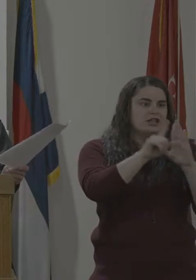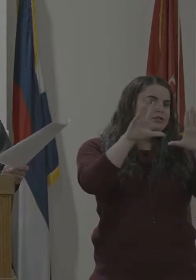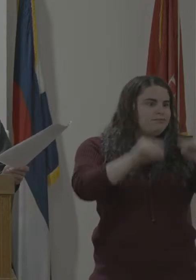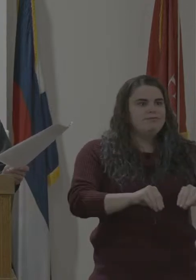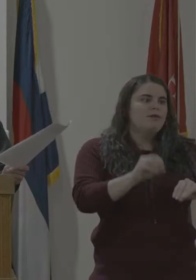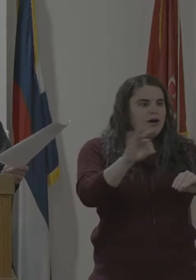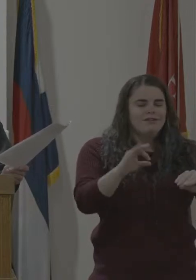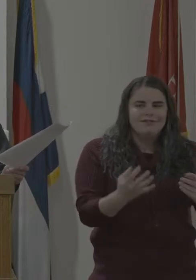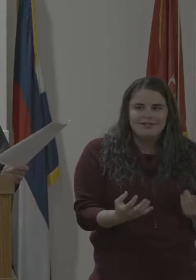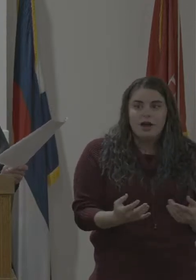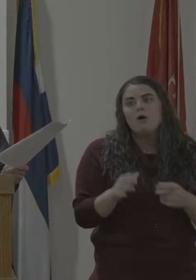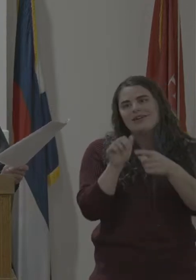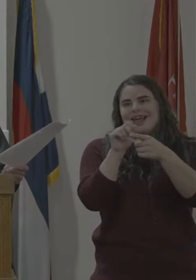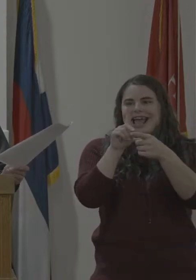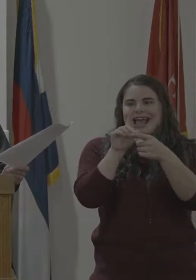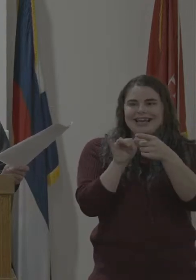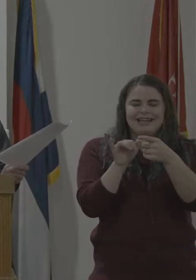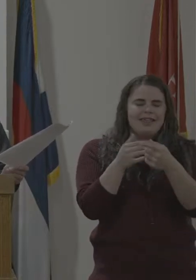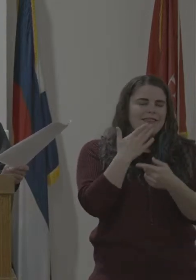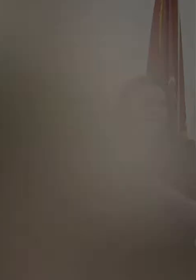Andy.